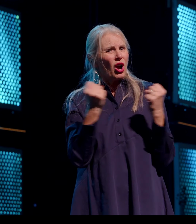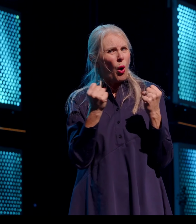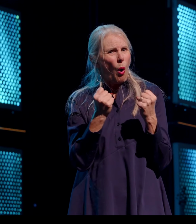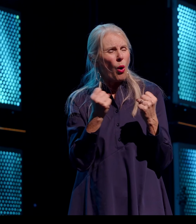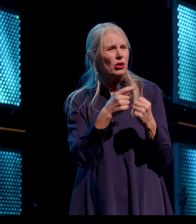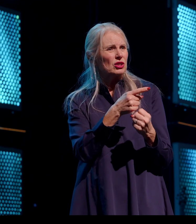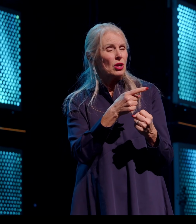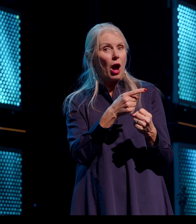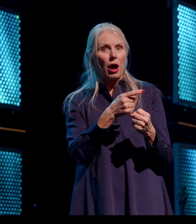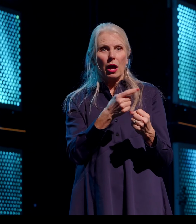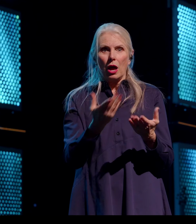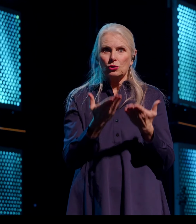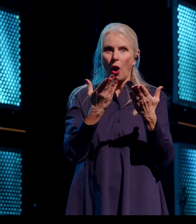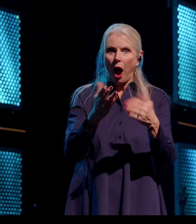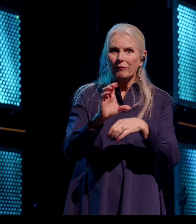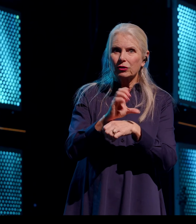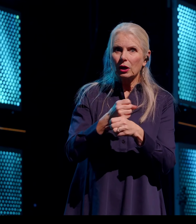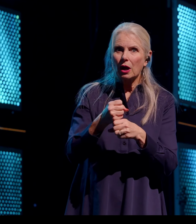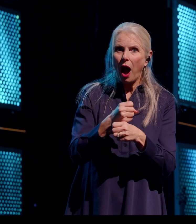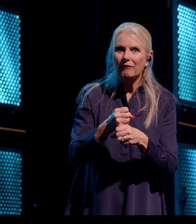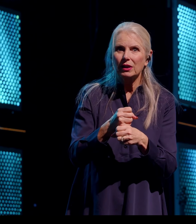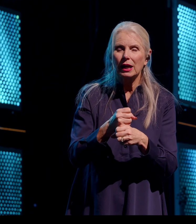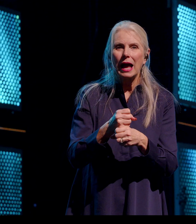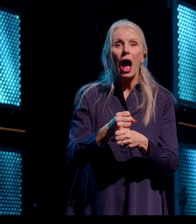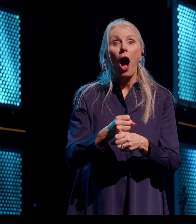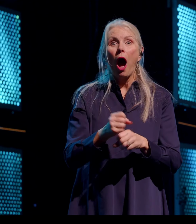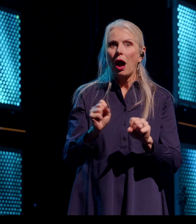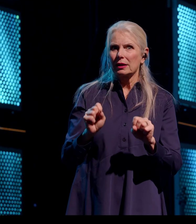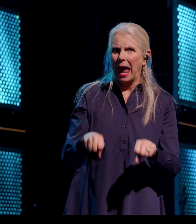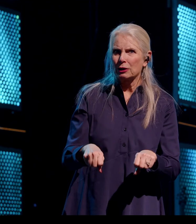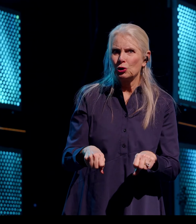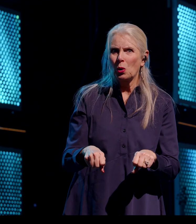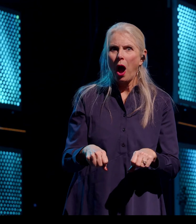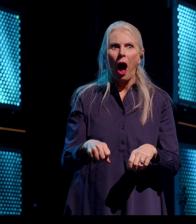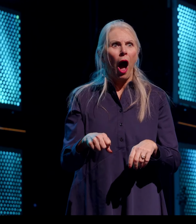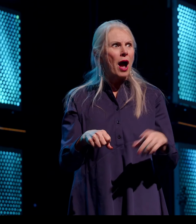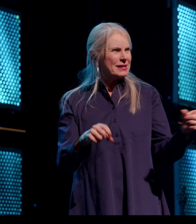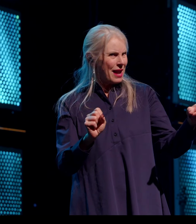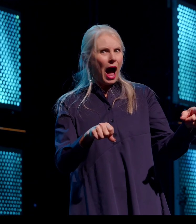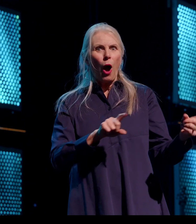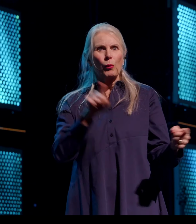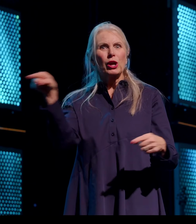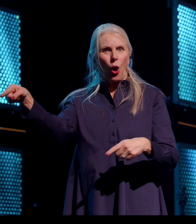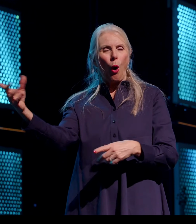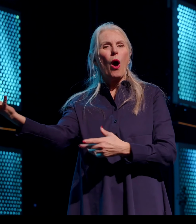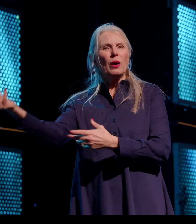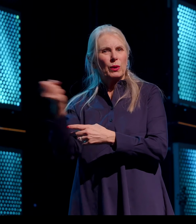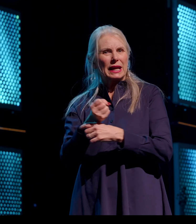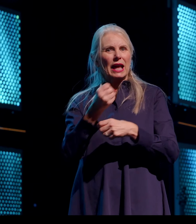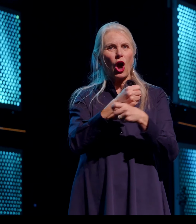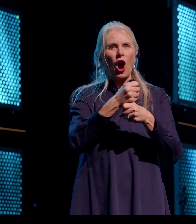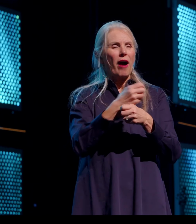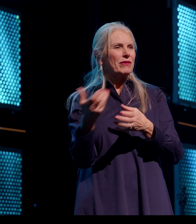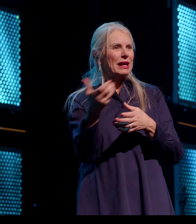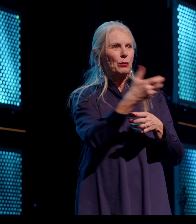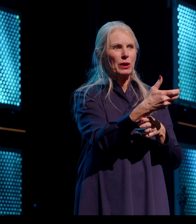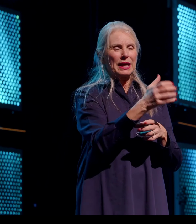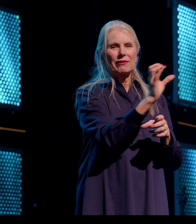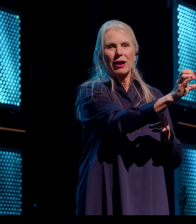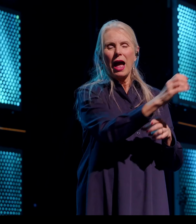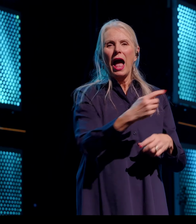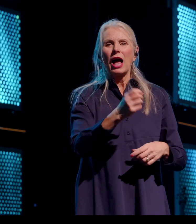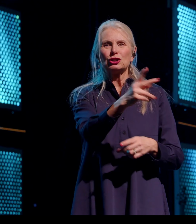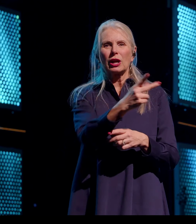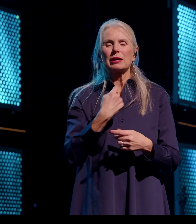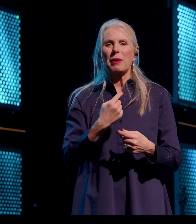She's like, you're offering me coffee? I'll give you a coffee. She's like, actually, could you? I'm like, yeah, we'll give you coffee. So we end up getting her coffee and we give it to her. And